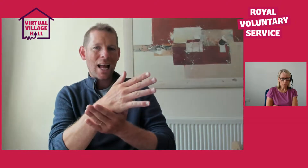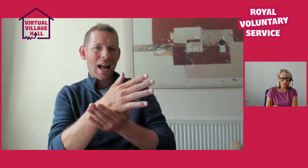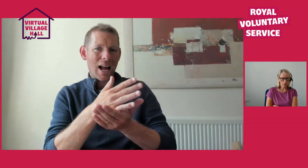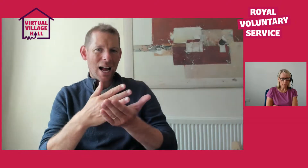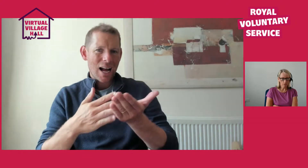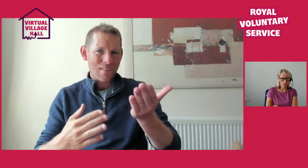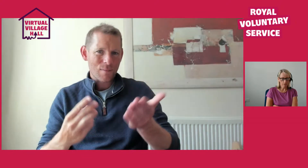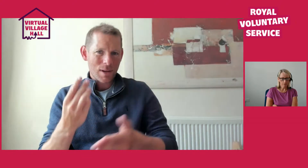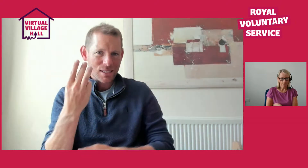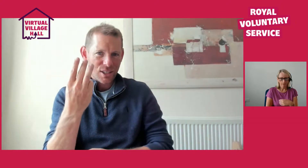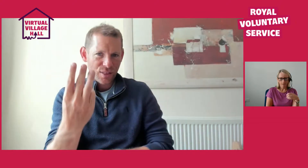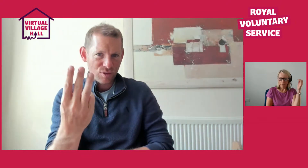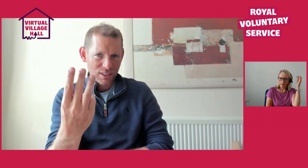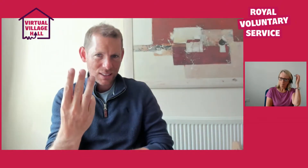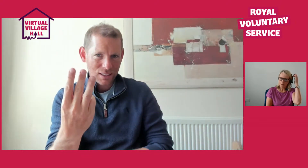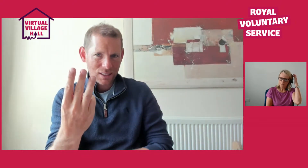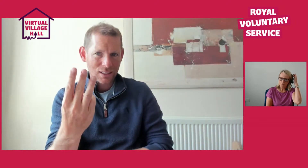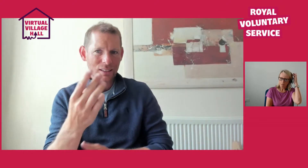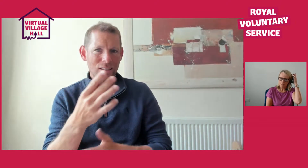2:30,